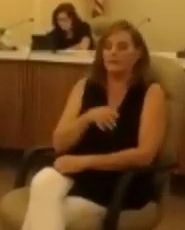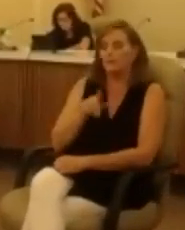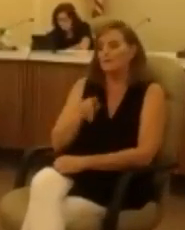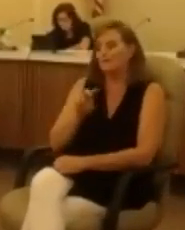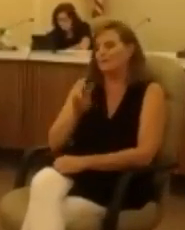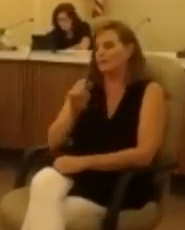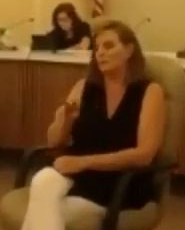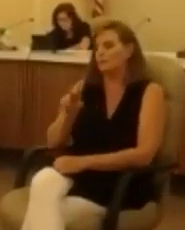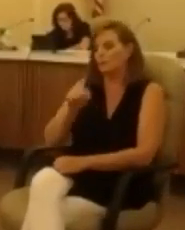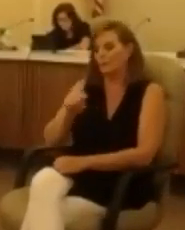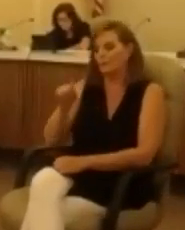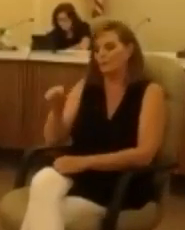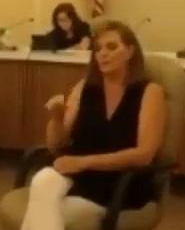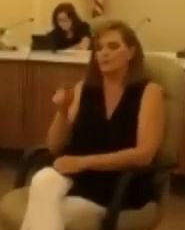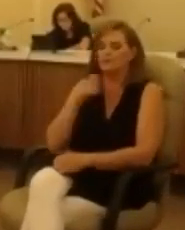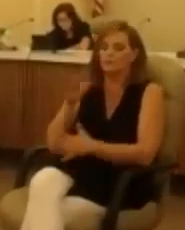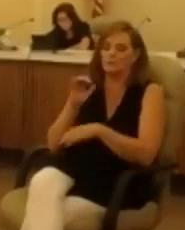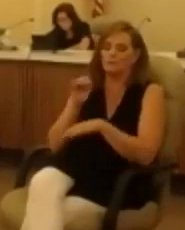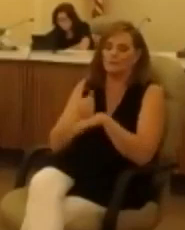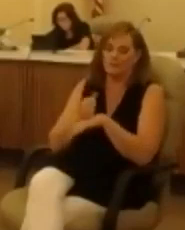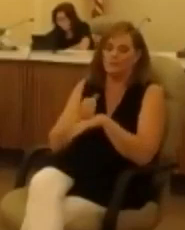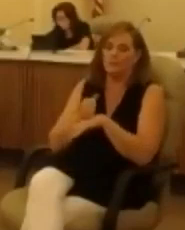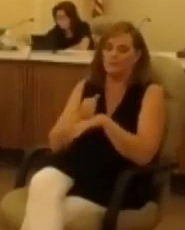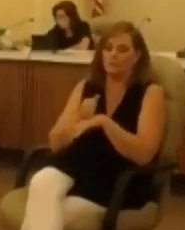15-172, 2020 to establish extension